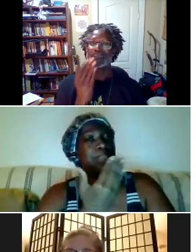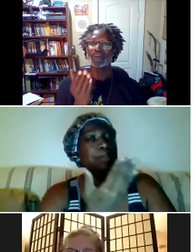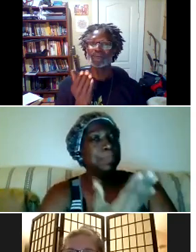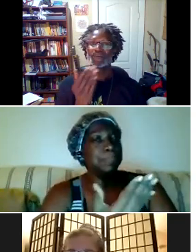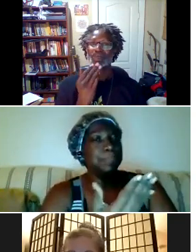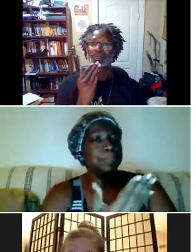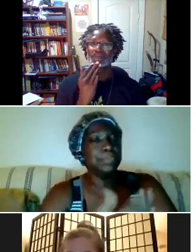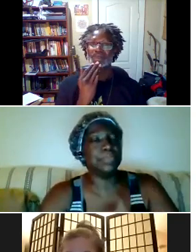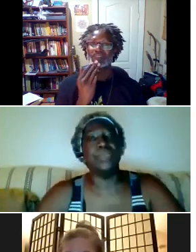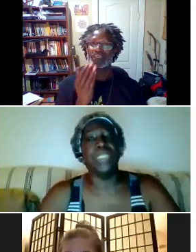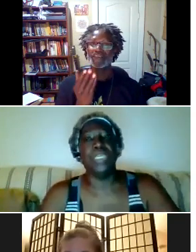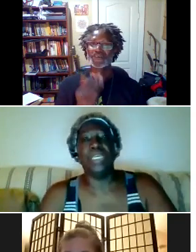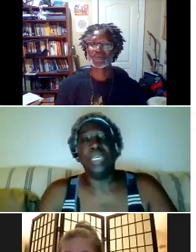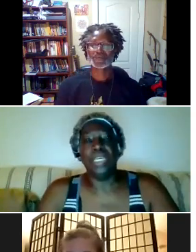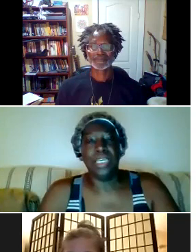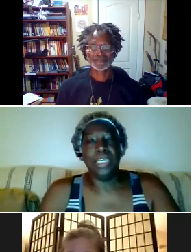Thank you.